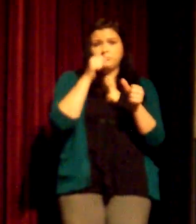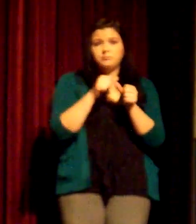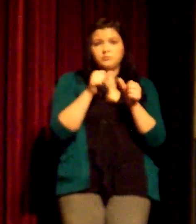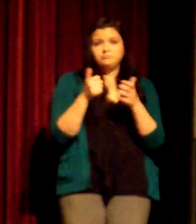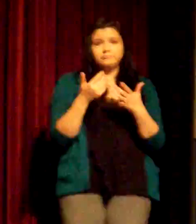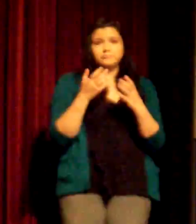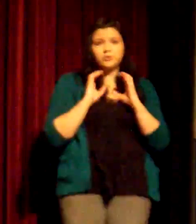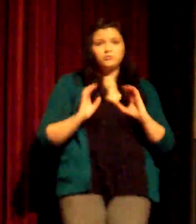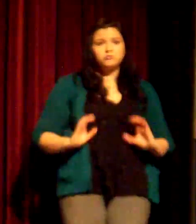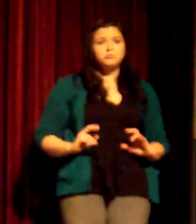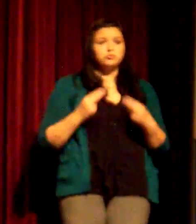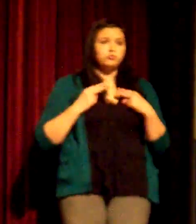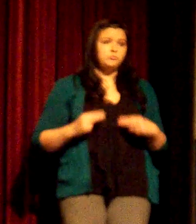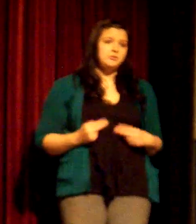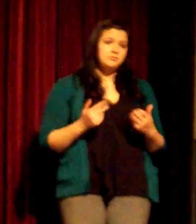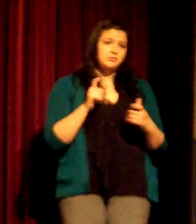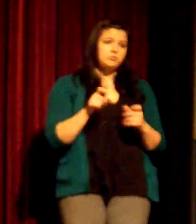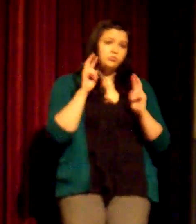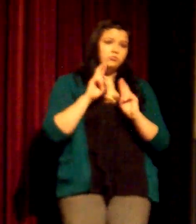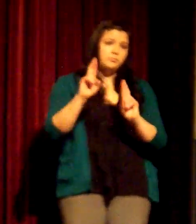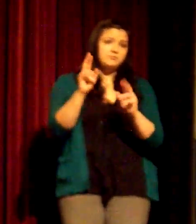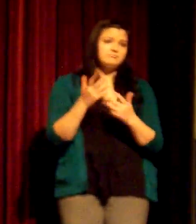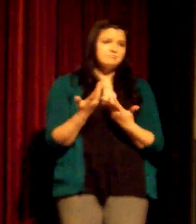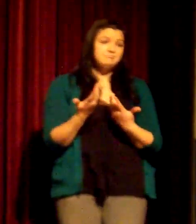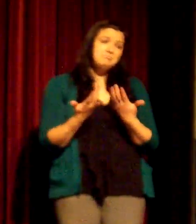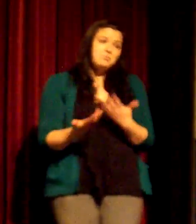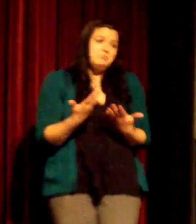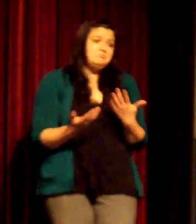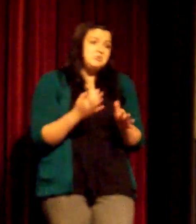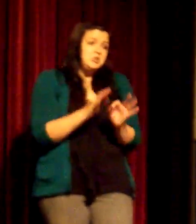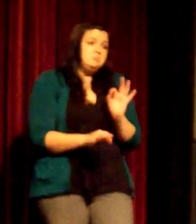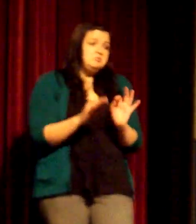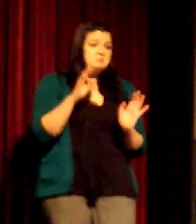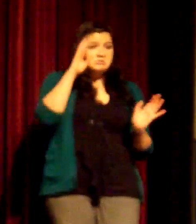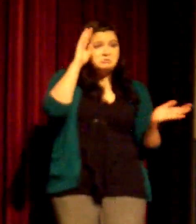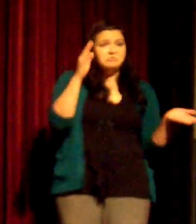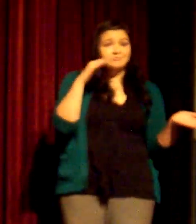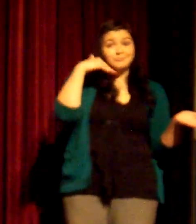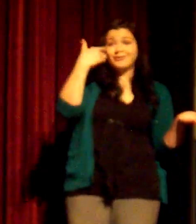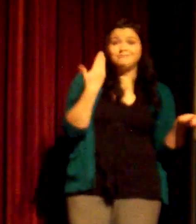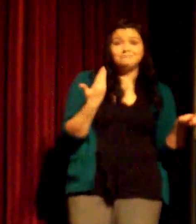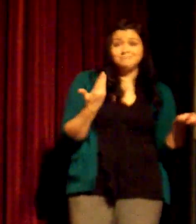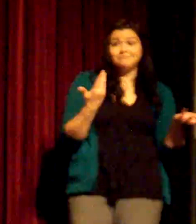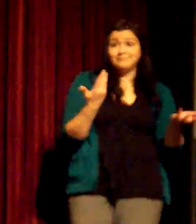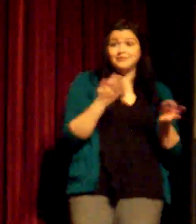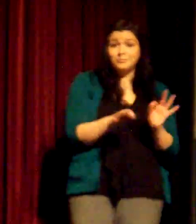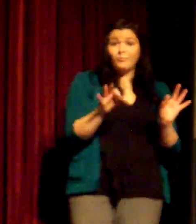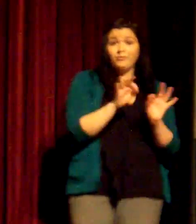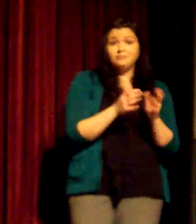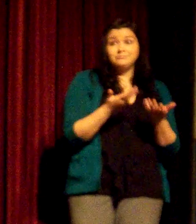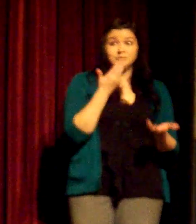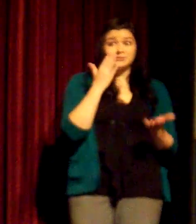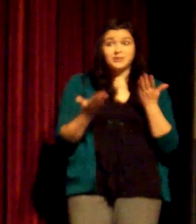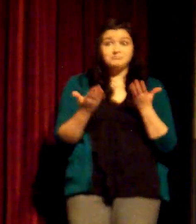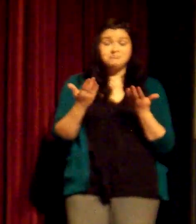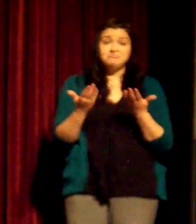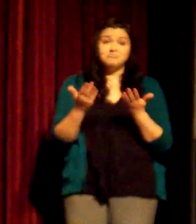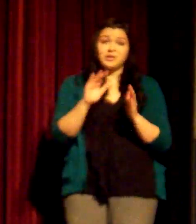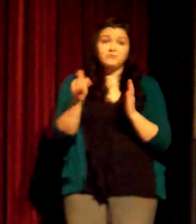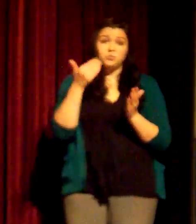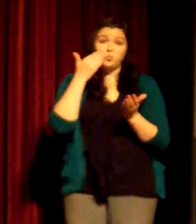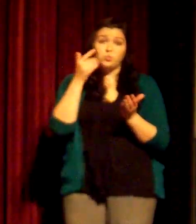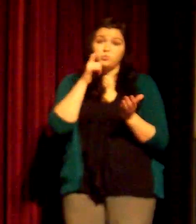So we decided to pack up our family, which had grown to include my twin daughters, Riley and Emerson, and move ourselves to Devil's